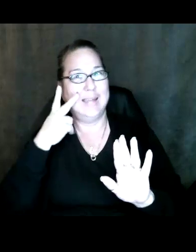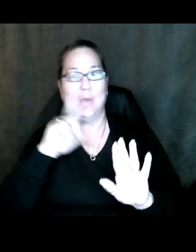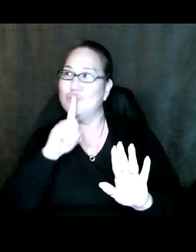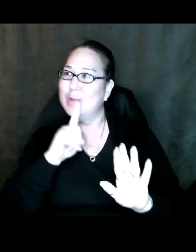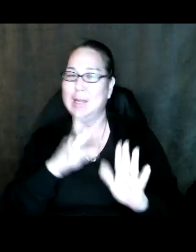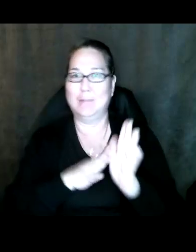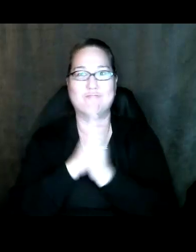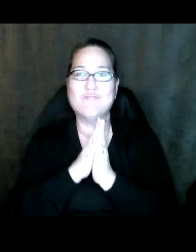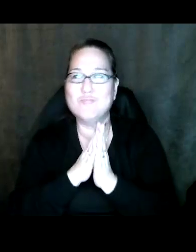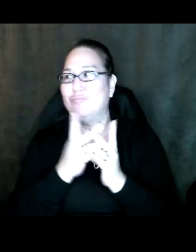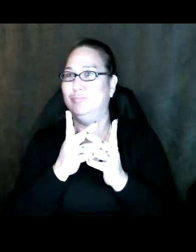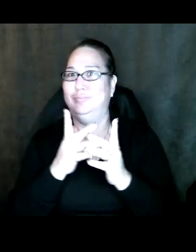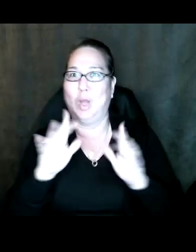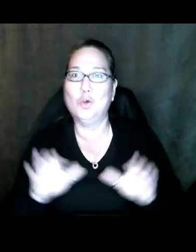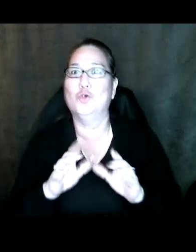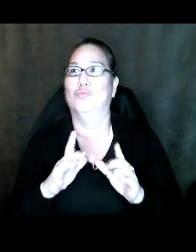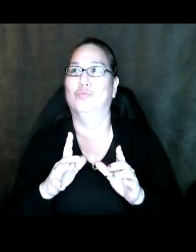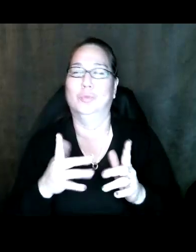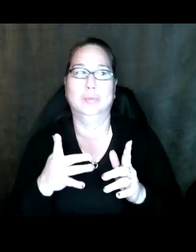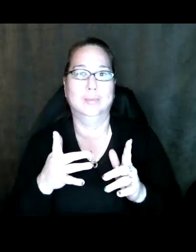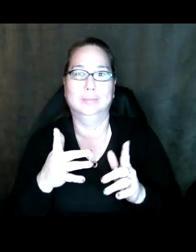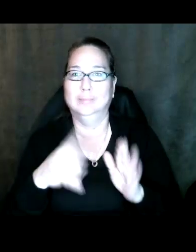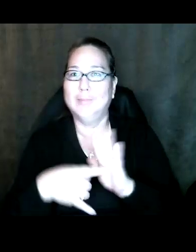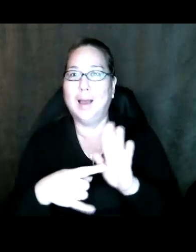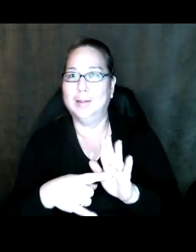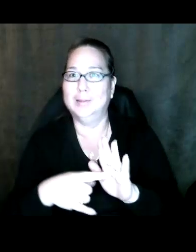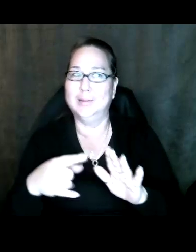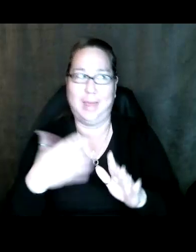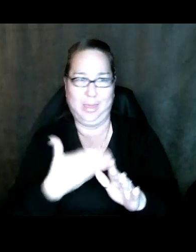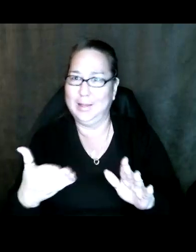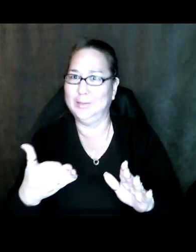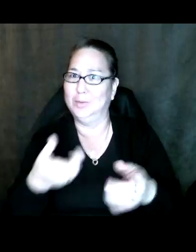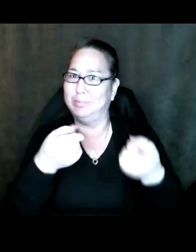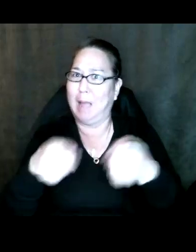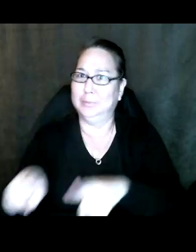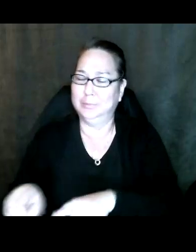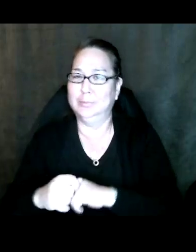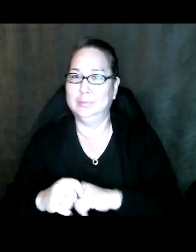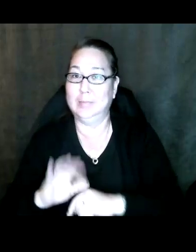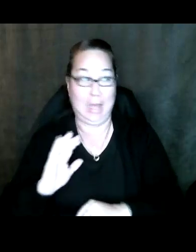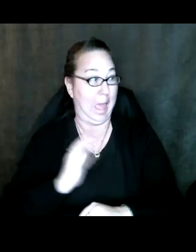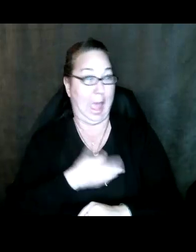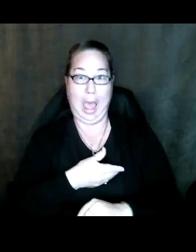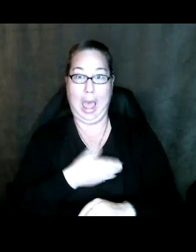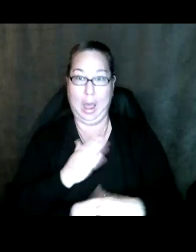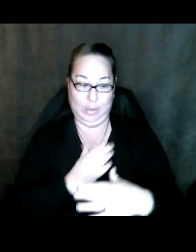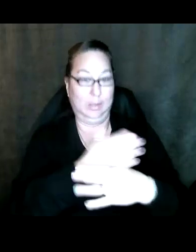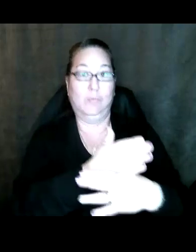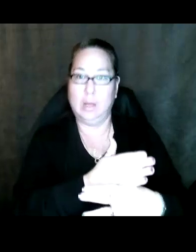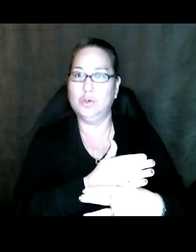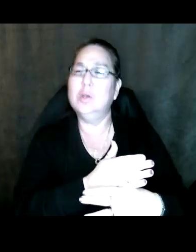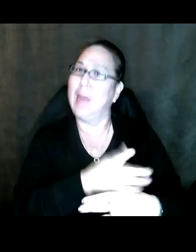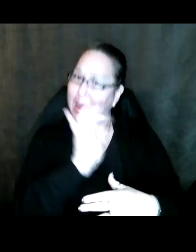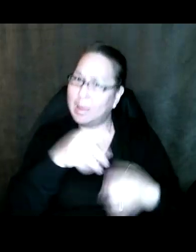progress, enough to build our confidence that the district improvement strategy is working in the majority of transformation